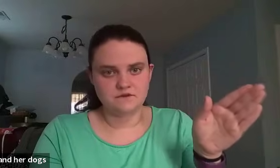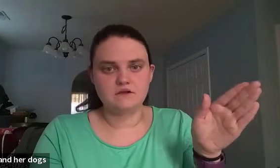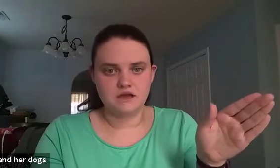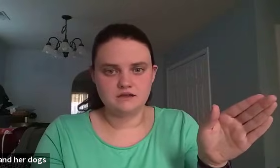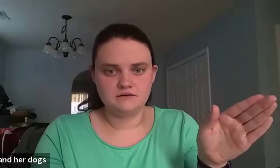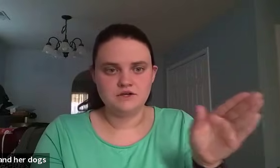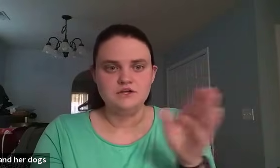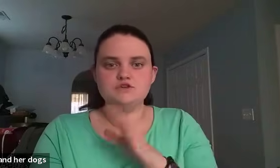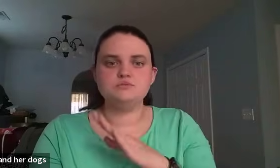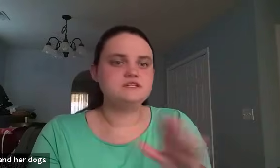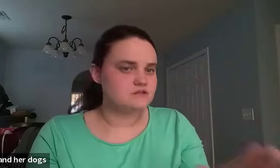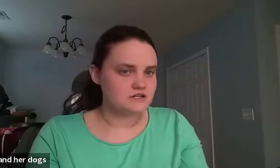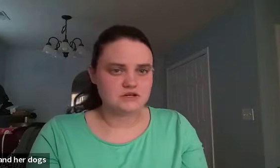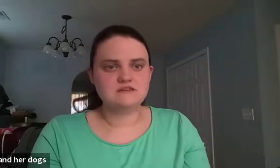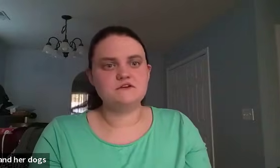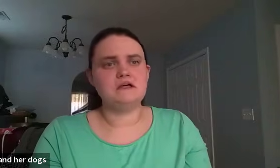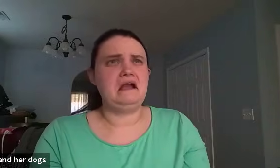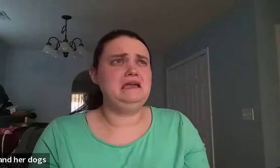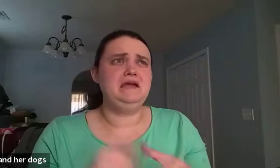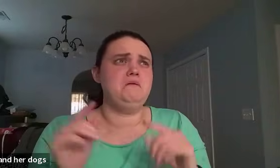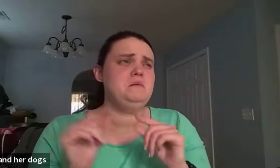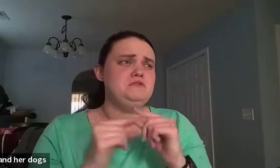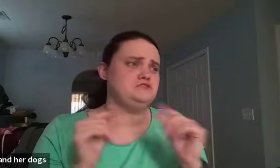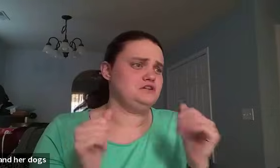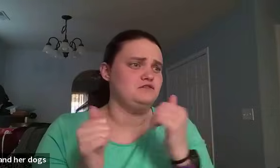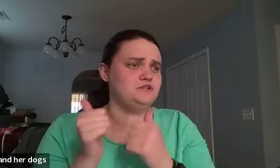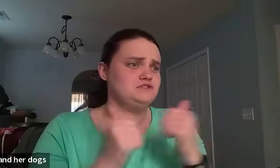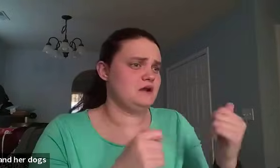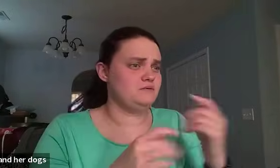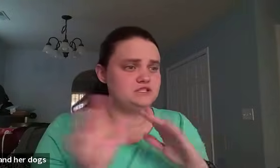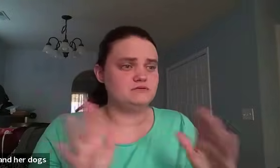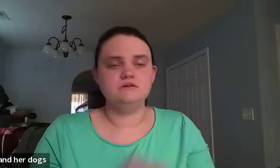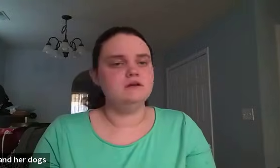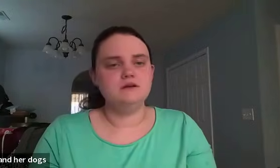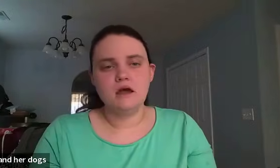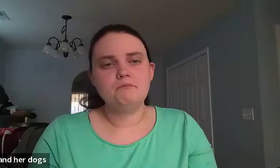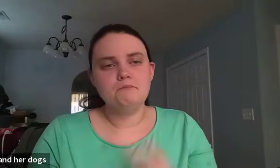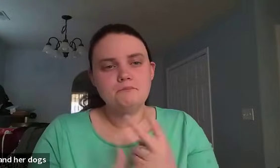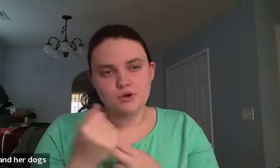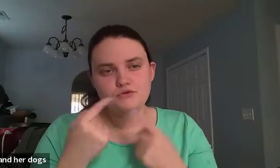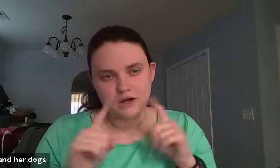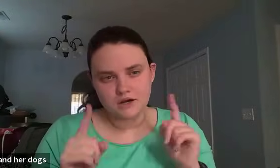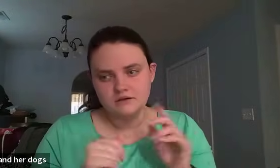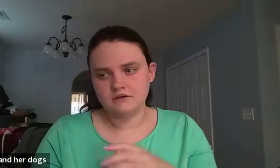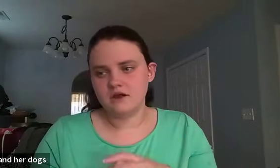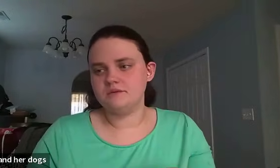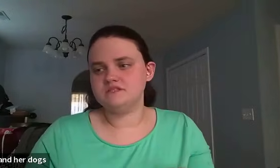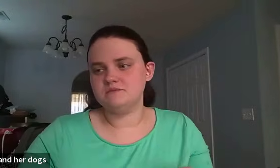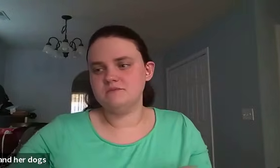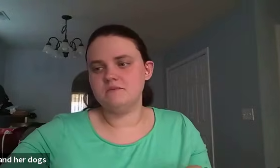All right. So please do not stress if you're like, I can't remember the structure of which is right, which is wrong. Both work. Some people